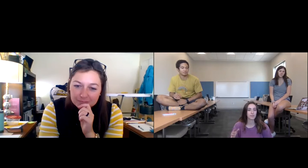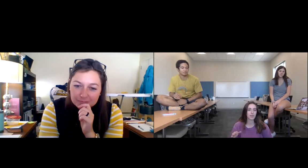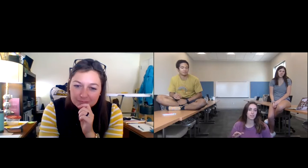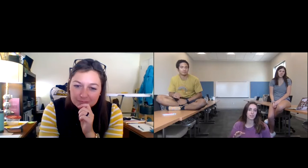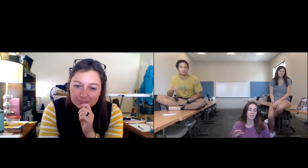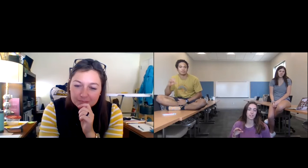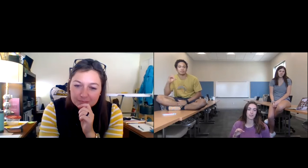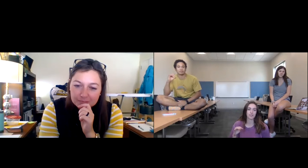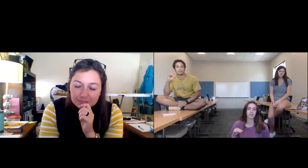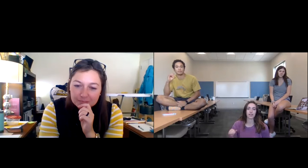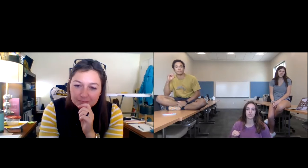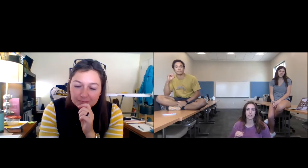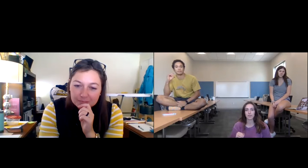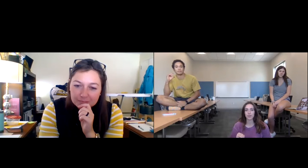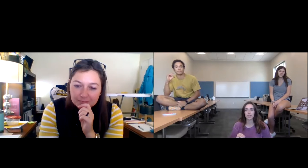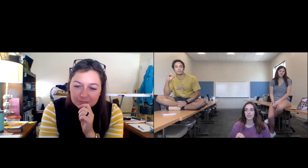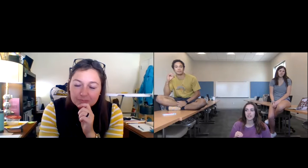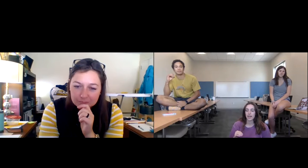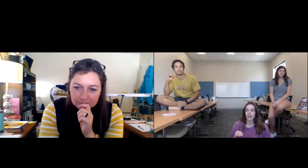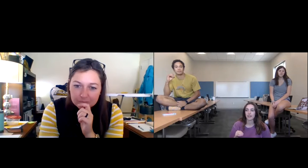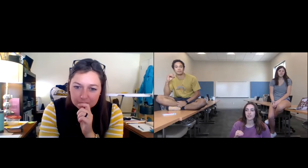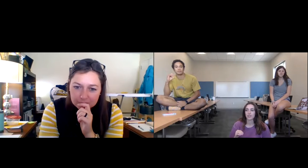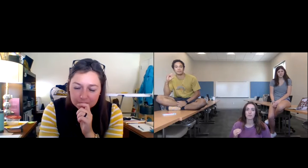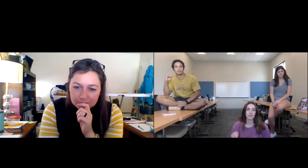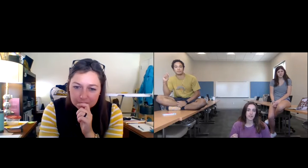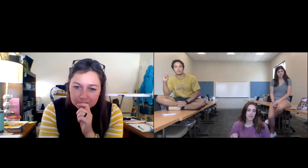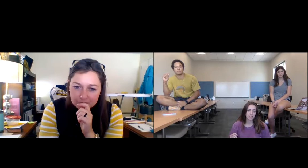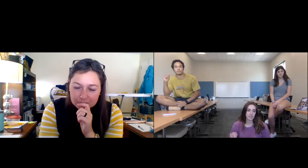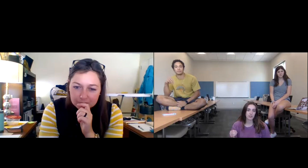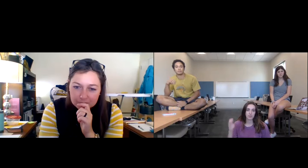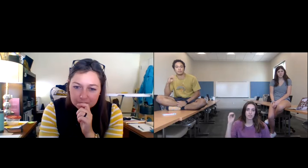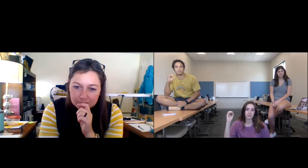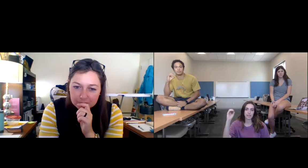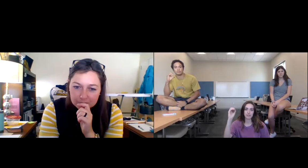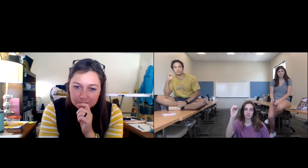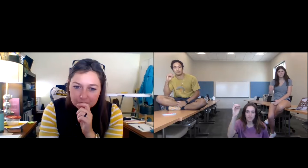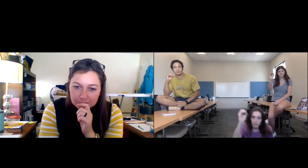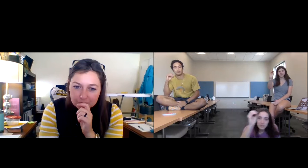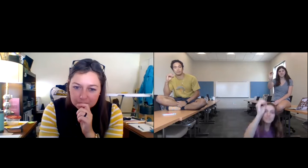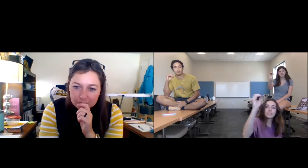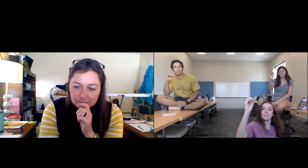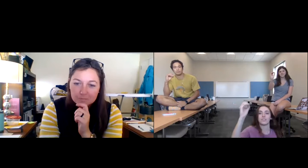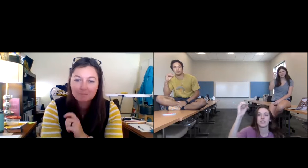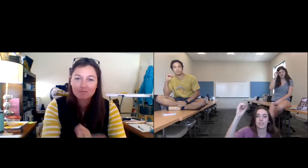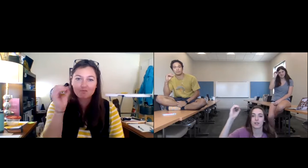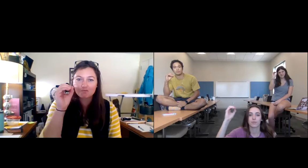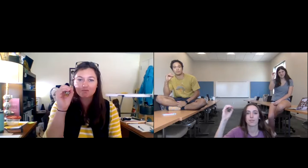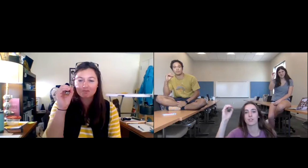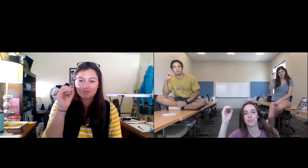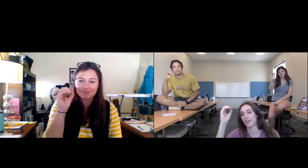spell, so you're spelling the letters of the word, and you can abbreviate it, so it would just be O. So you could use your right